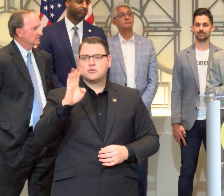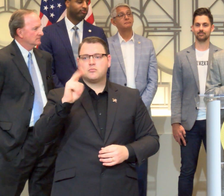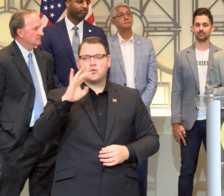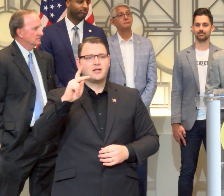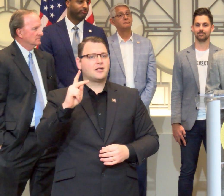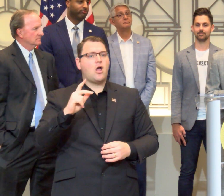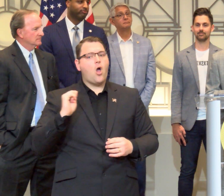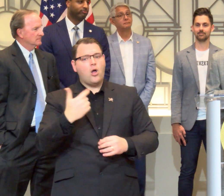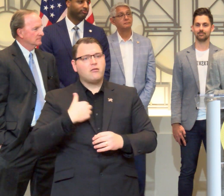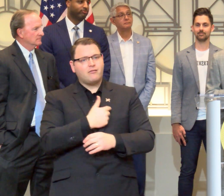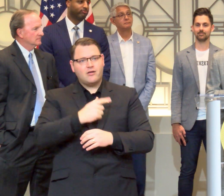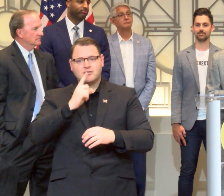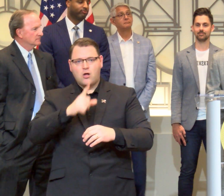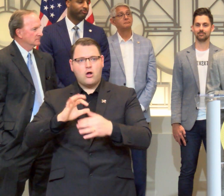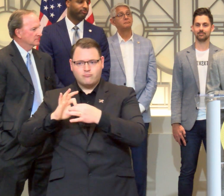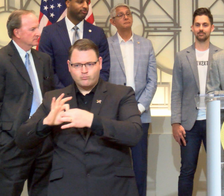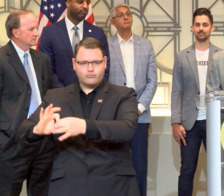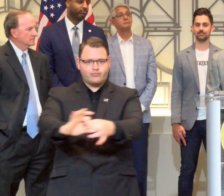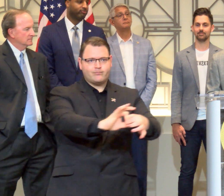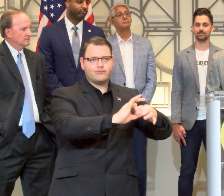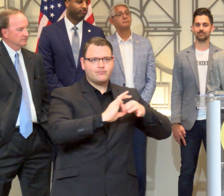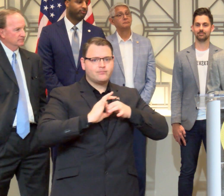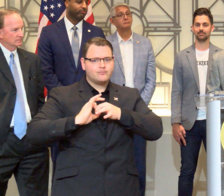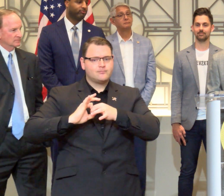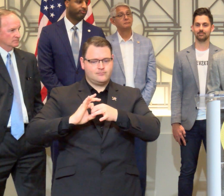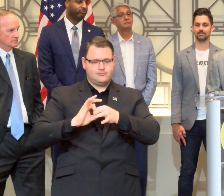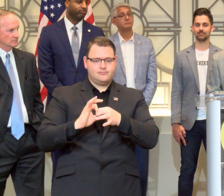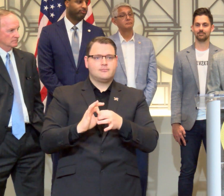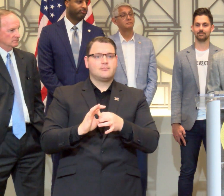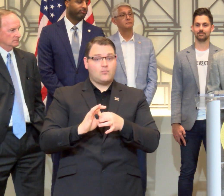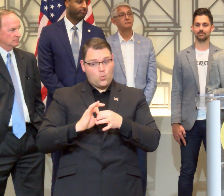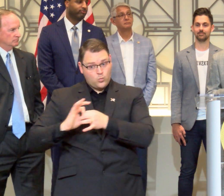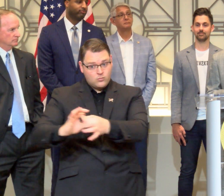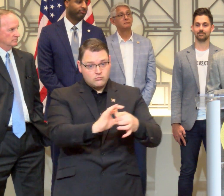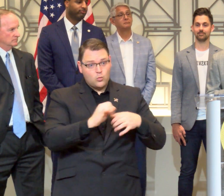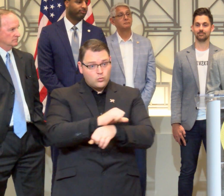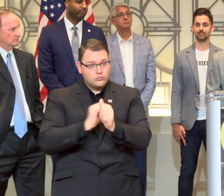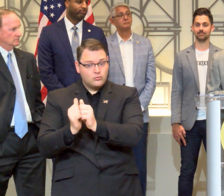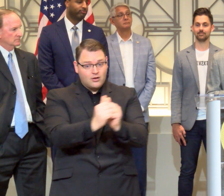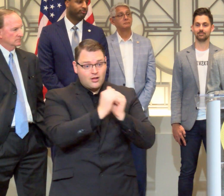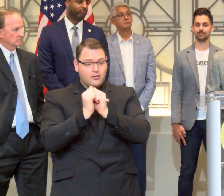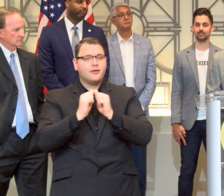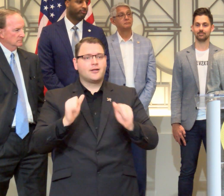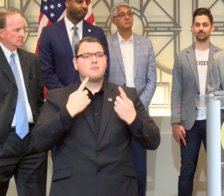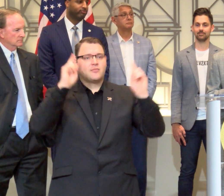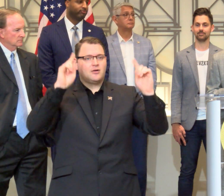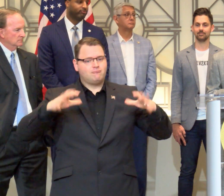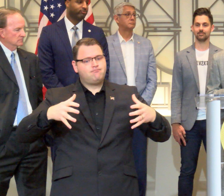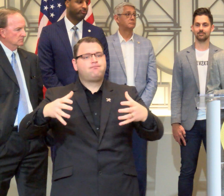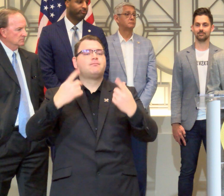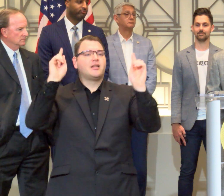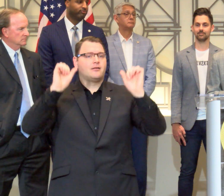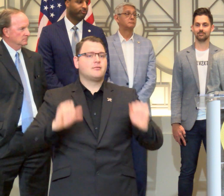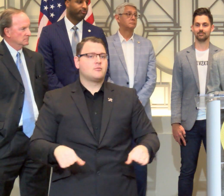interconnected. And so when we work together, we are able to come through it. So making some tough calls. I want to